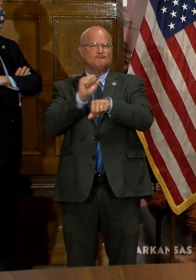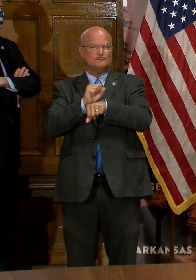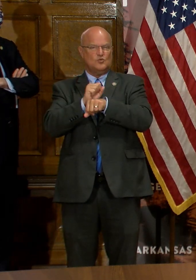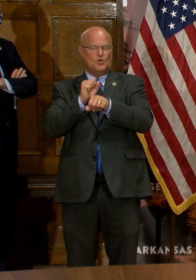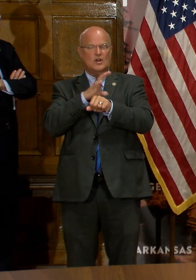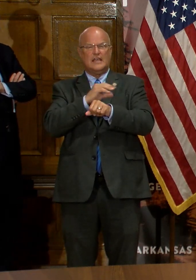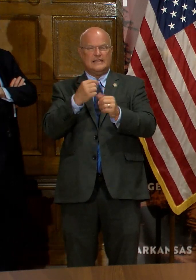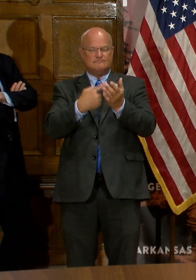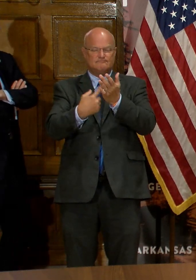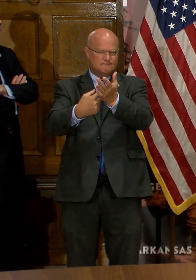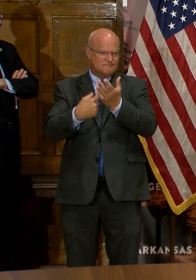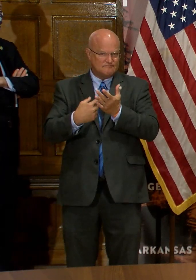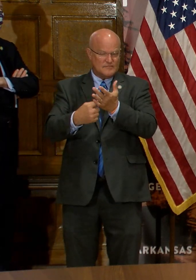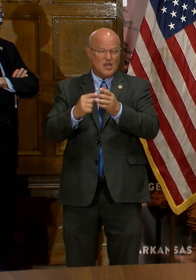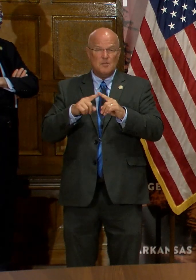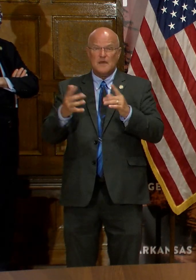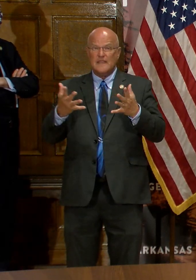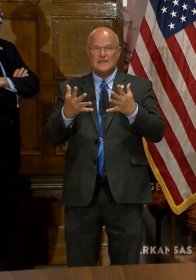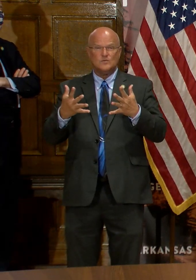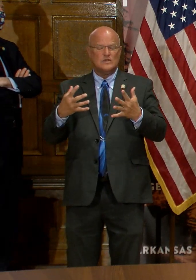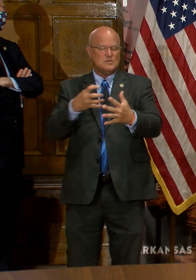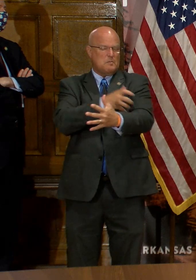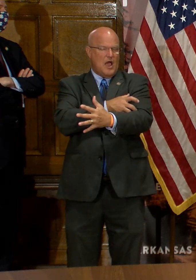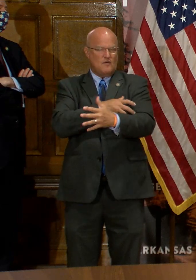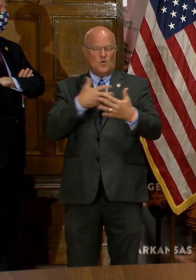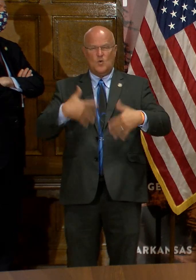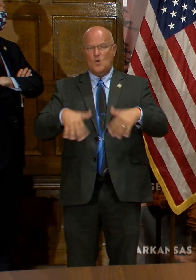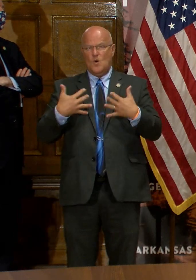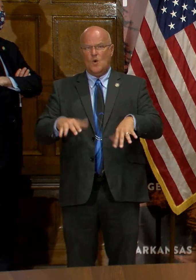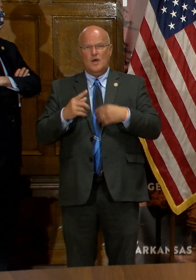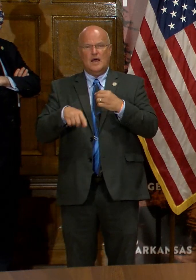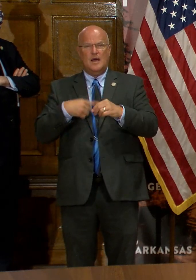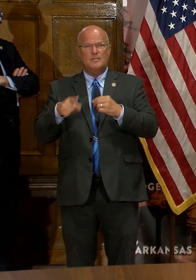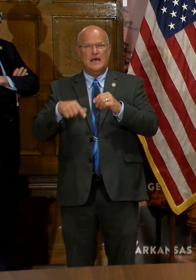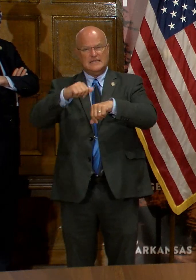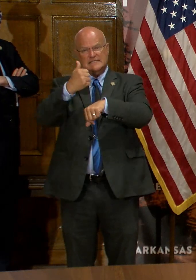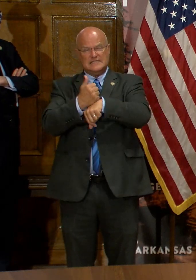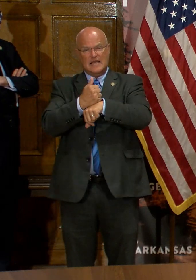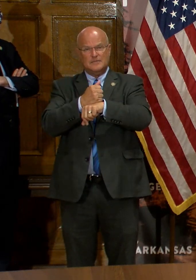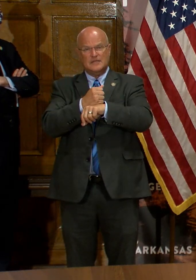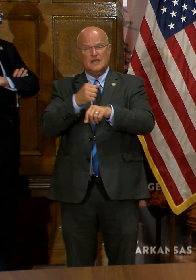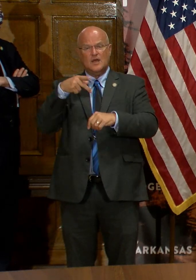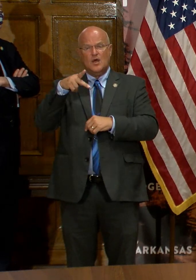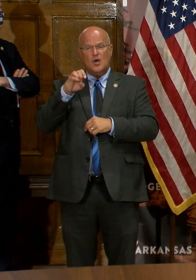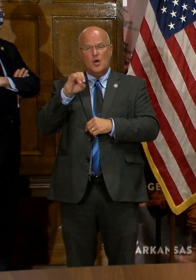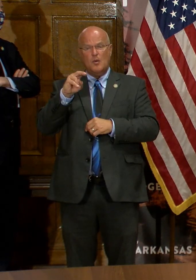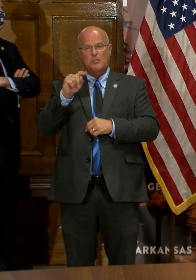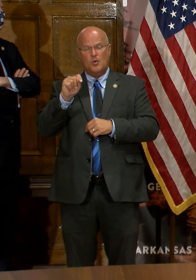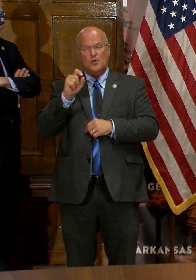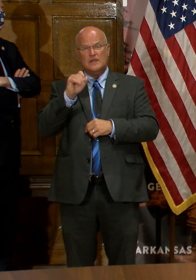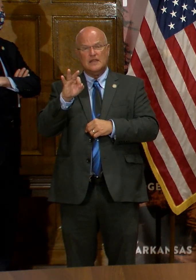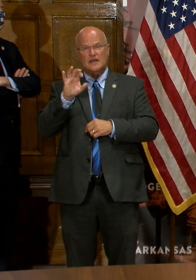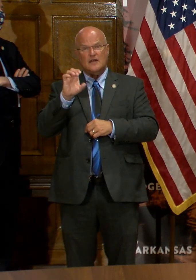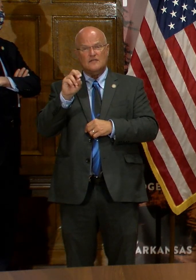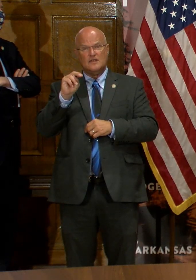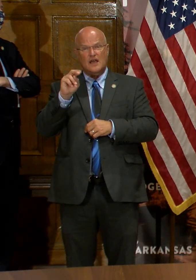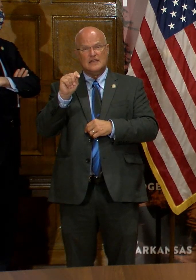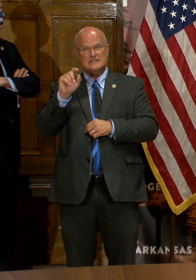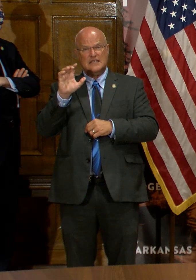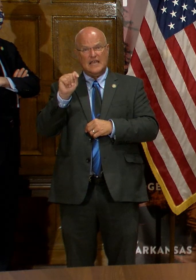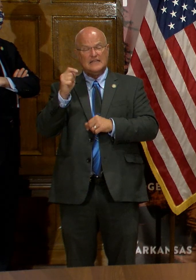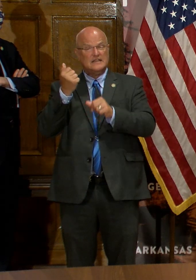them and talk with them. But that's what's so powerful about establishing a point of contact for every school district. So that